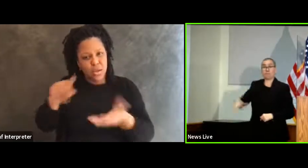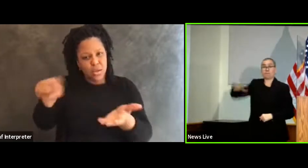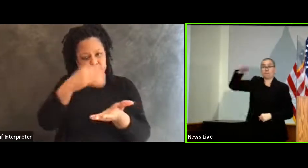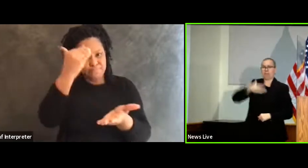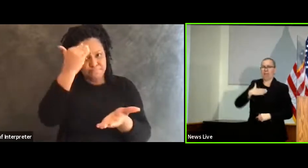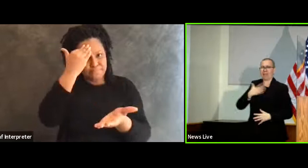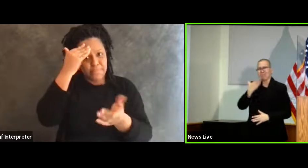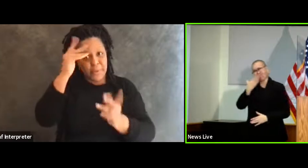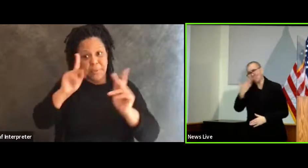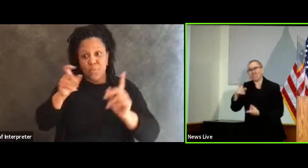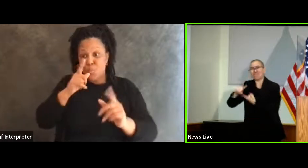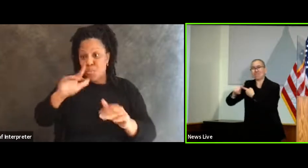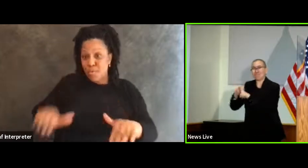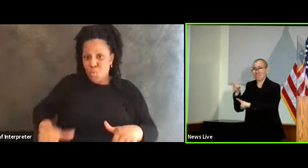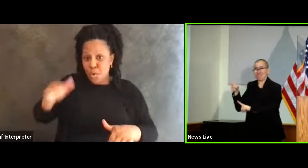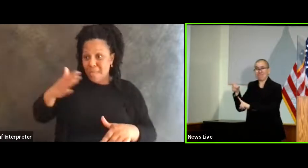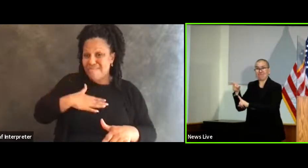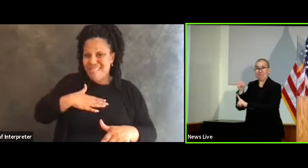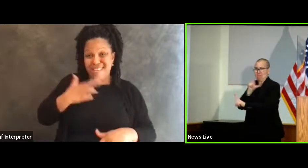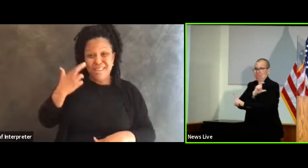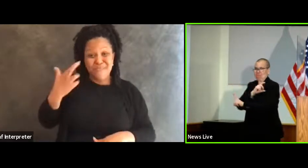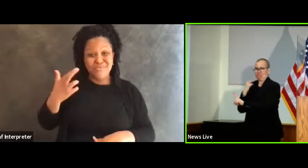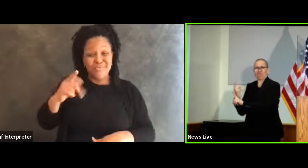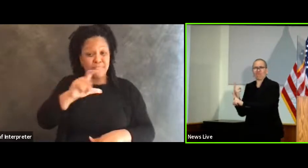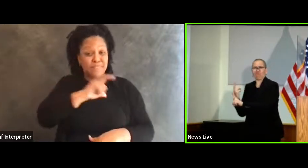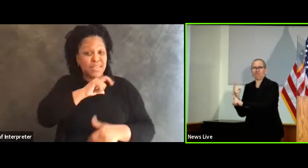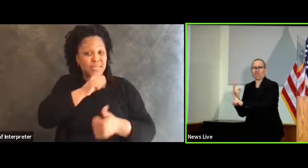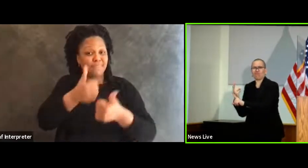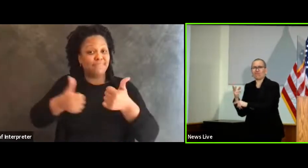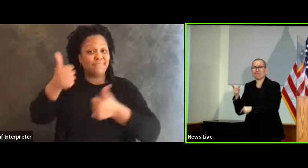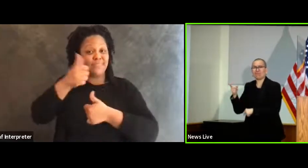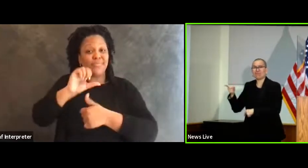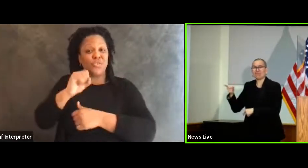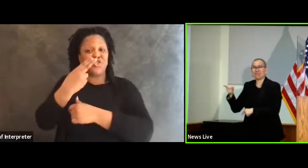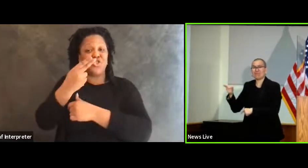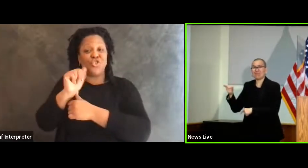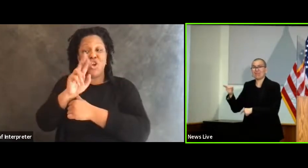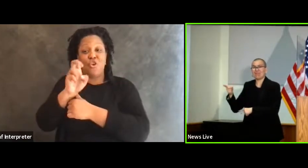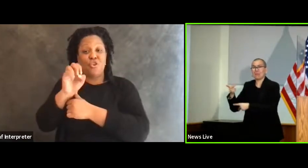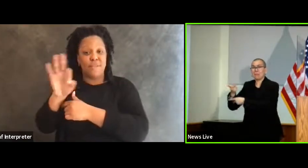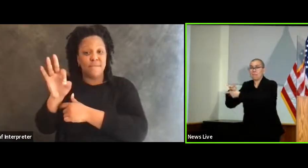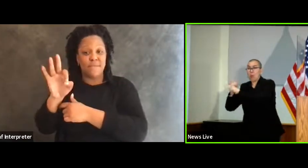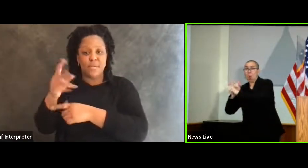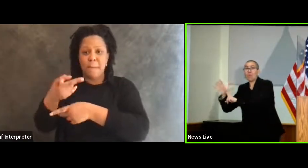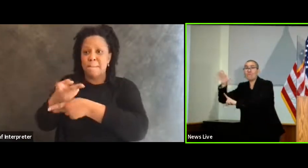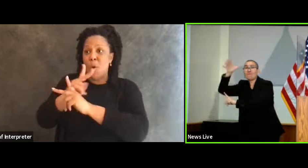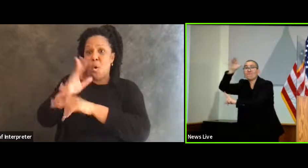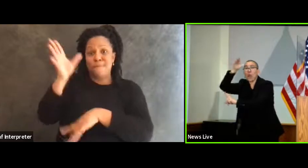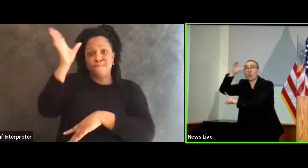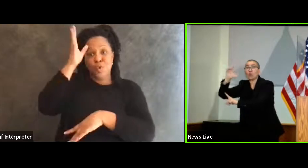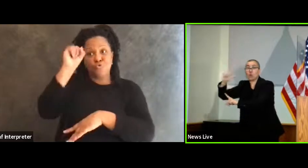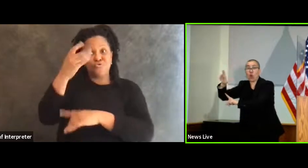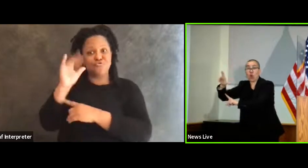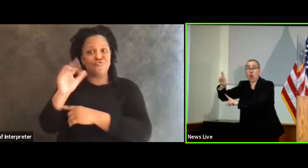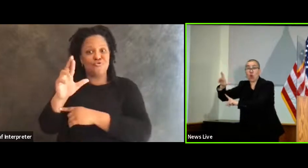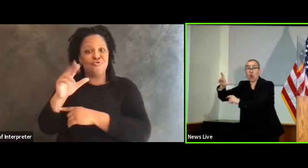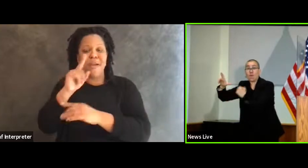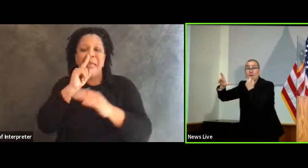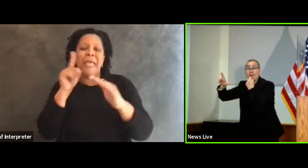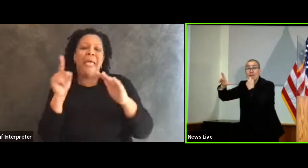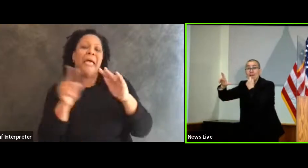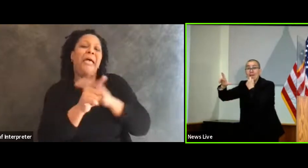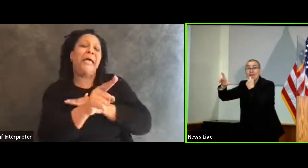sheriff, and he borrowed his dad's car to take us to go somewhere, some way. So the interaction with police for a white kid in